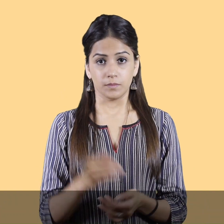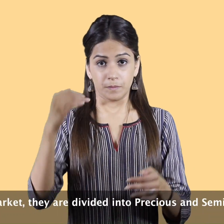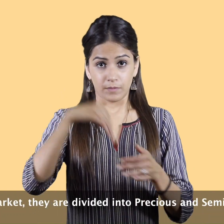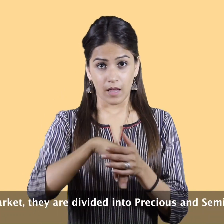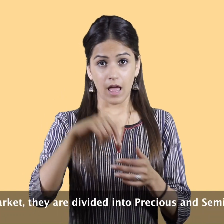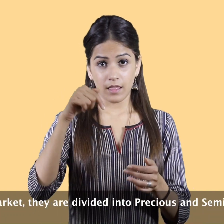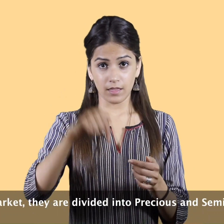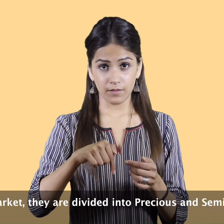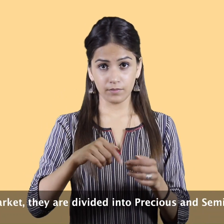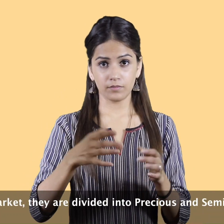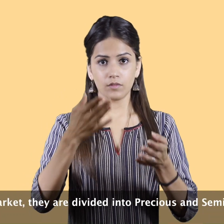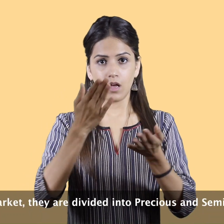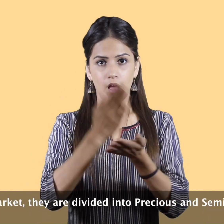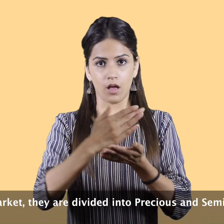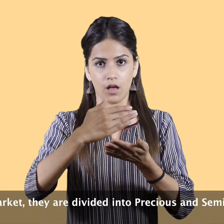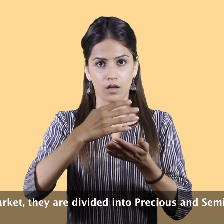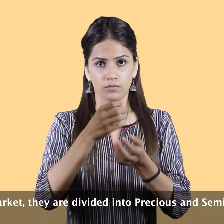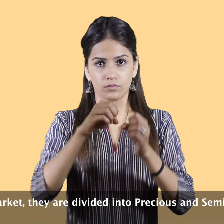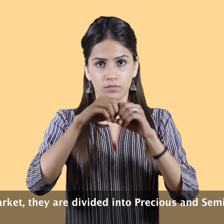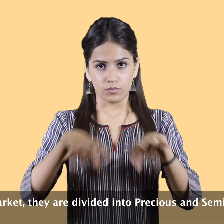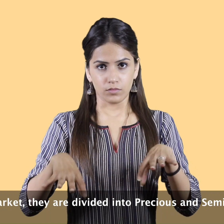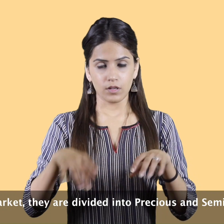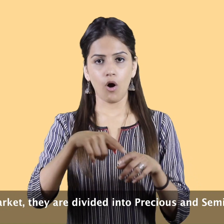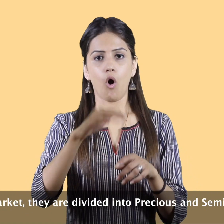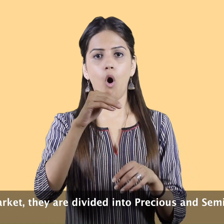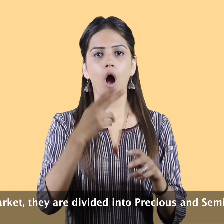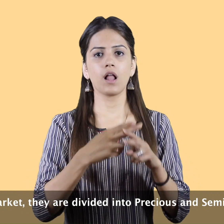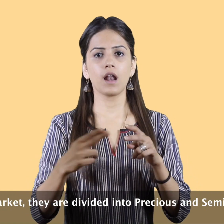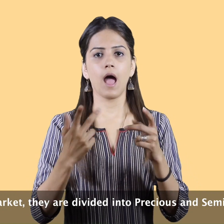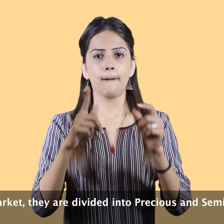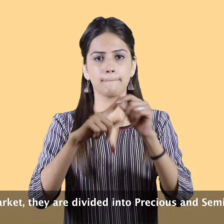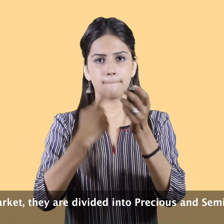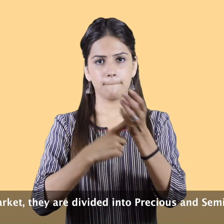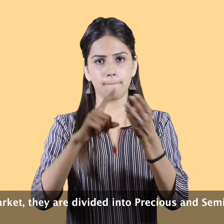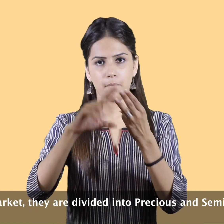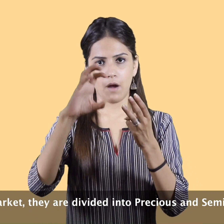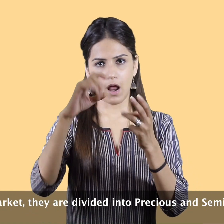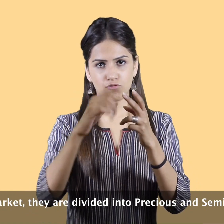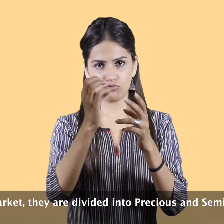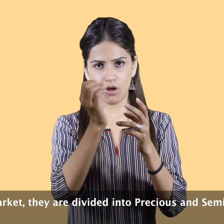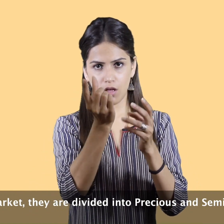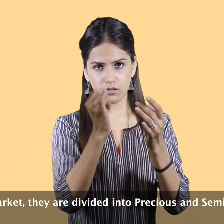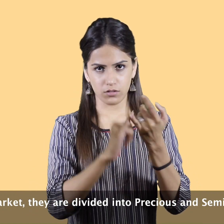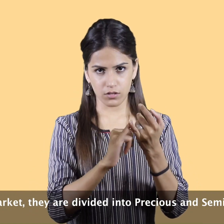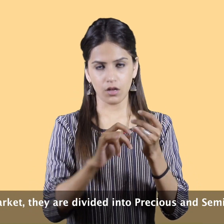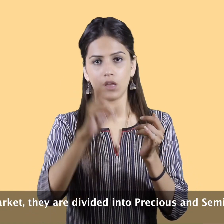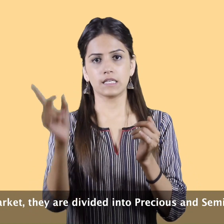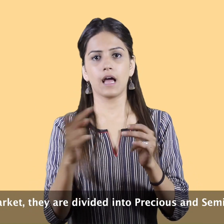In the market, they are divided into precious and semi precious.